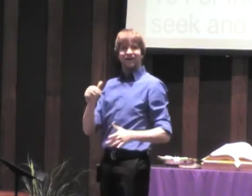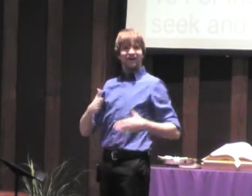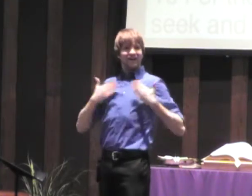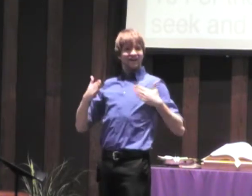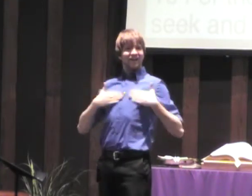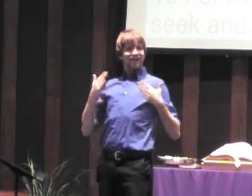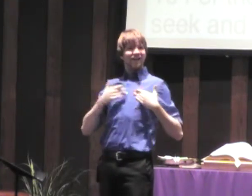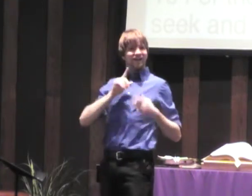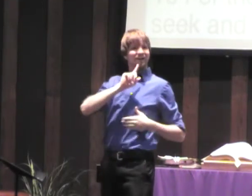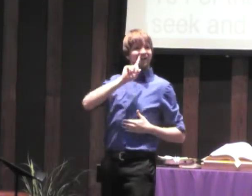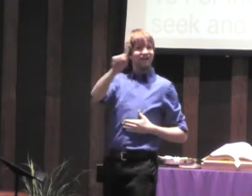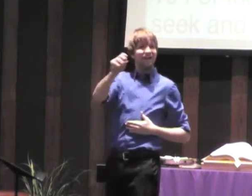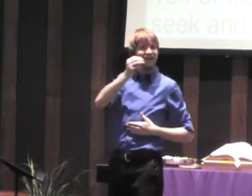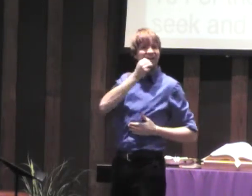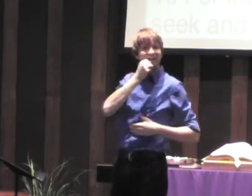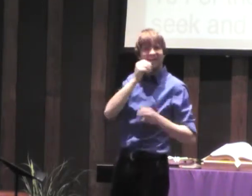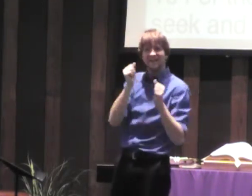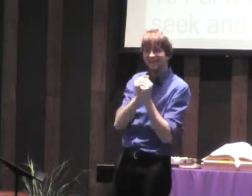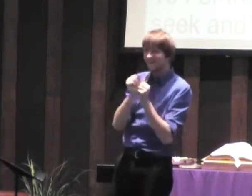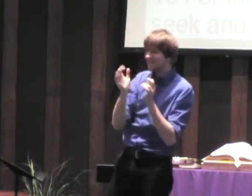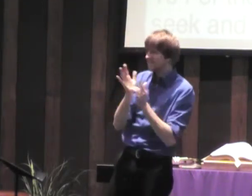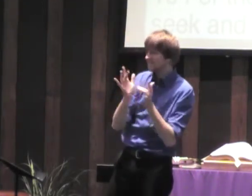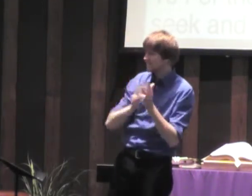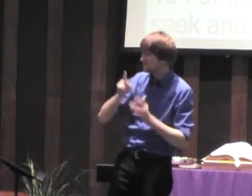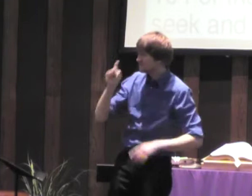Maybe Zacchaeus is begging for Jesus' mercy.